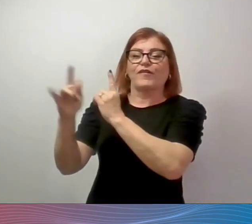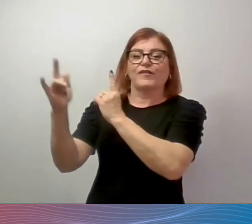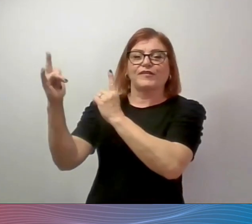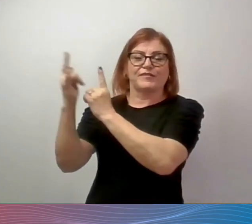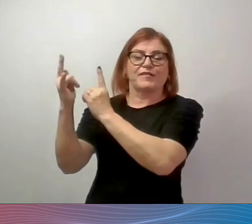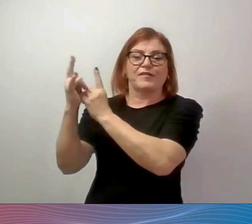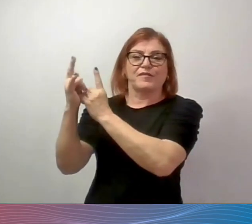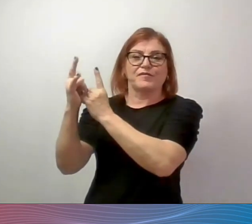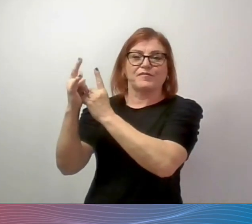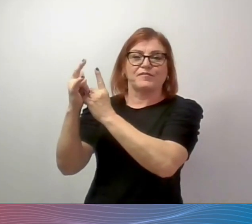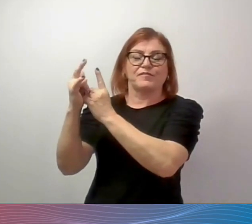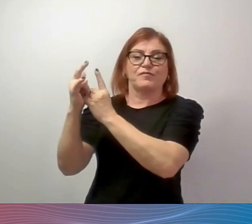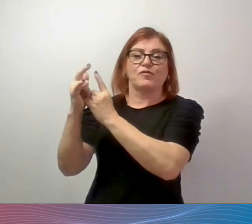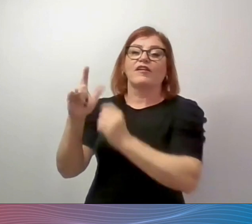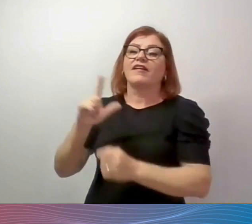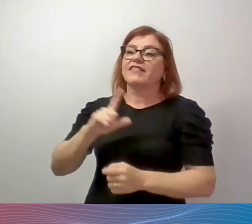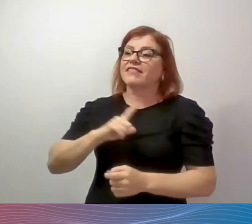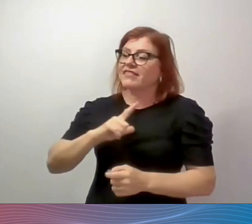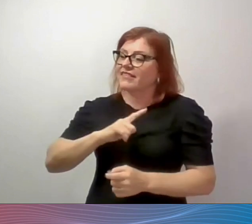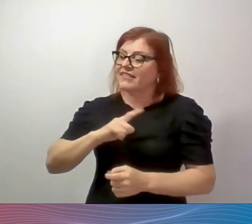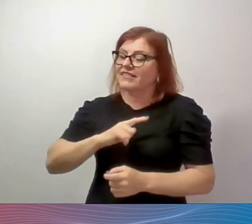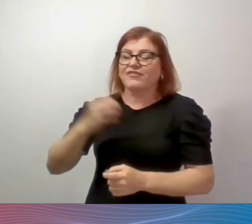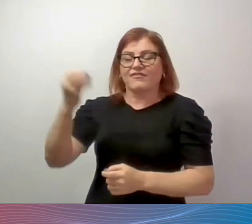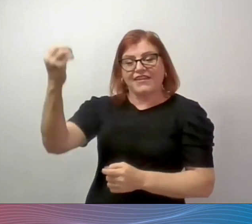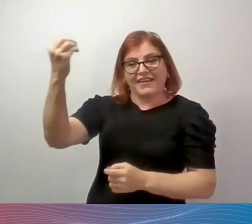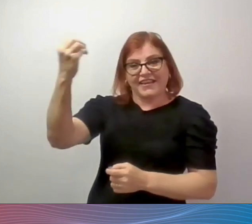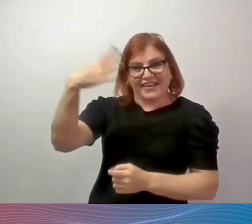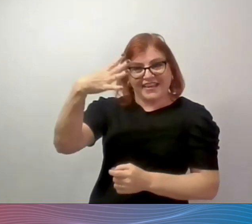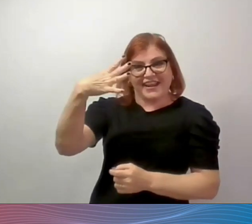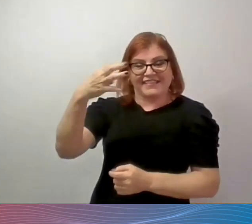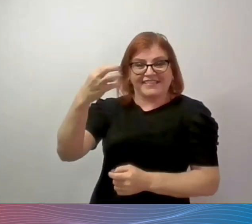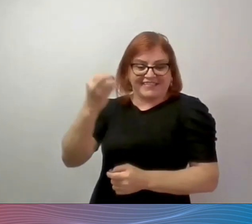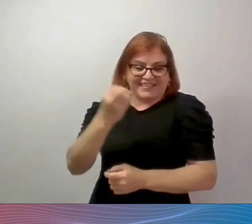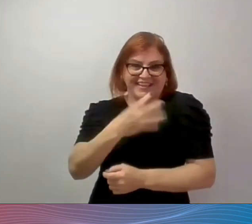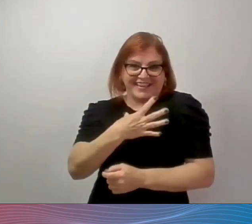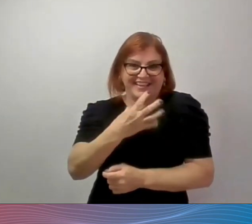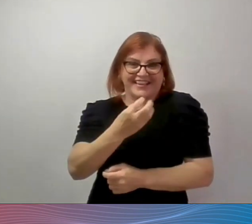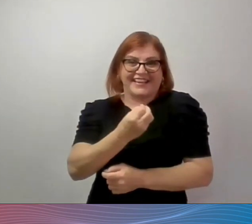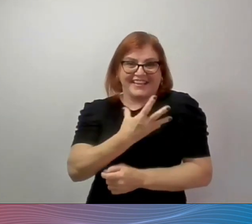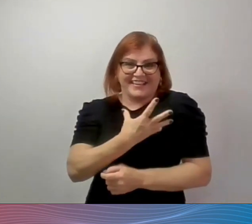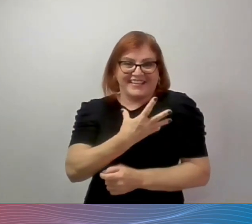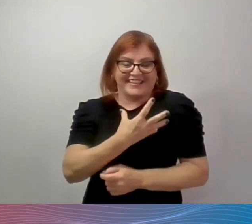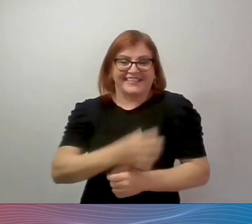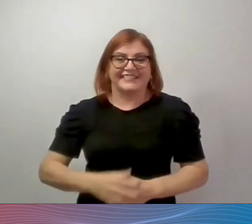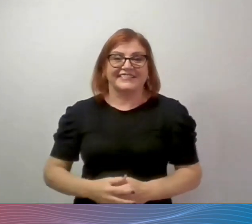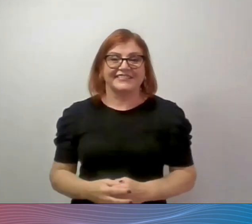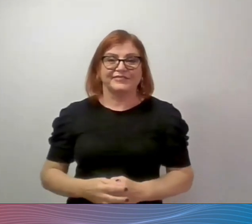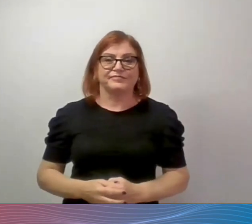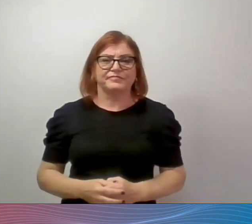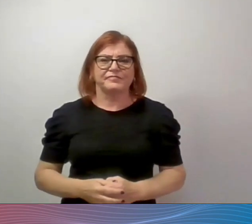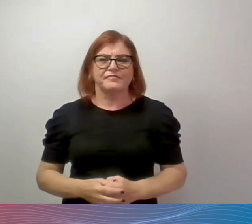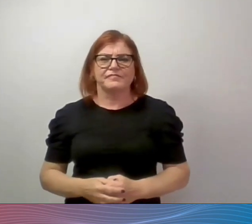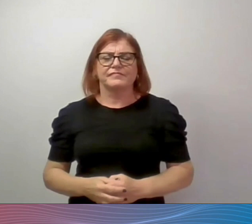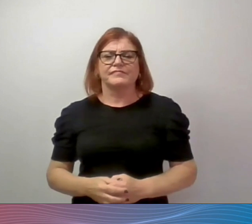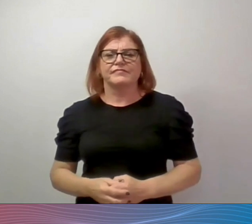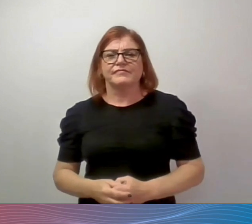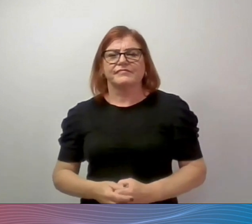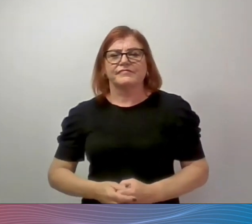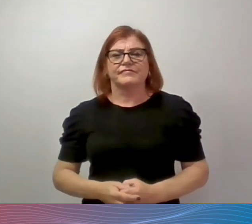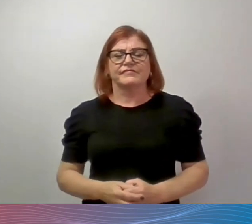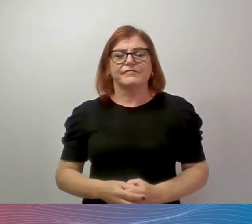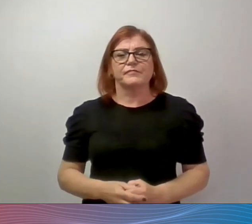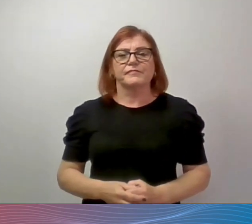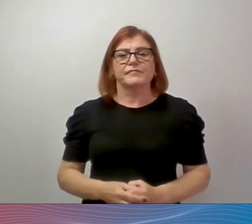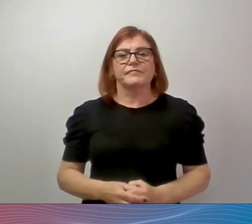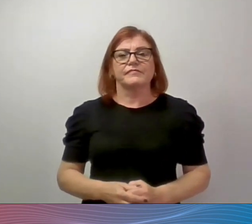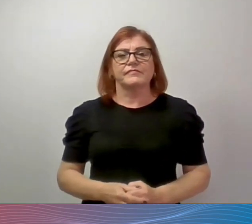E não desfrutar de pouca graça. And you have not a few grace. Se você pensa que a graça é porque você ganhou um